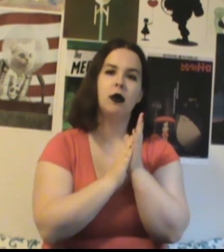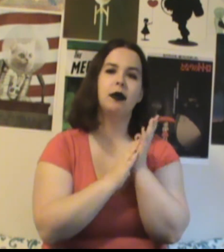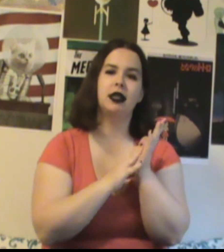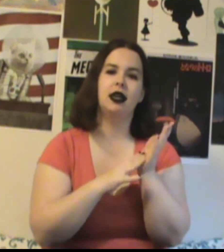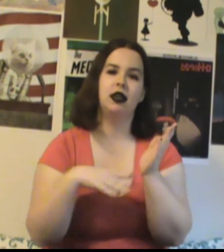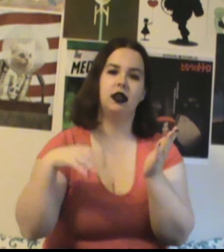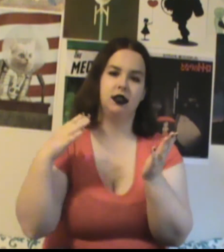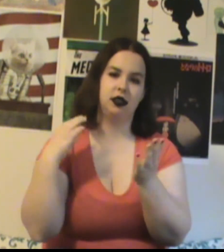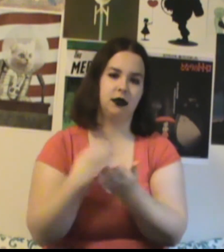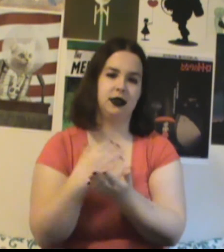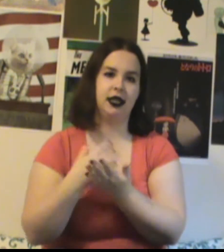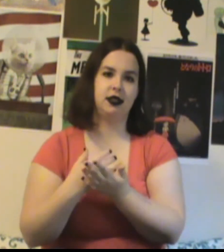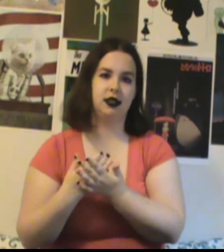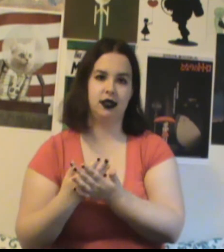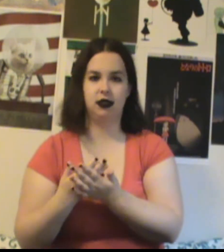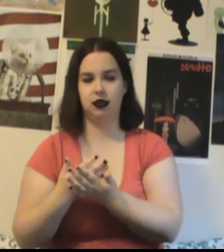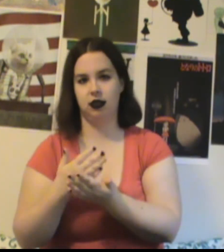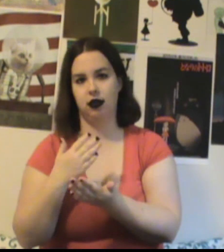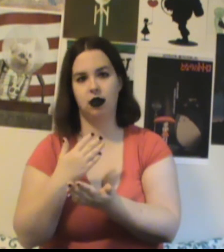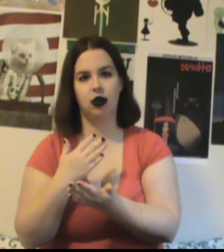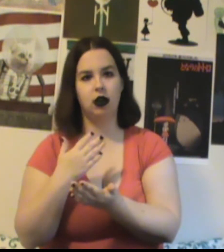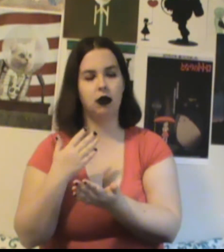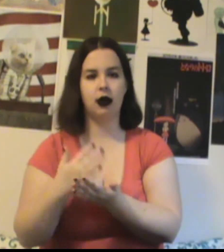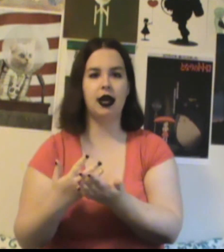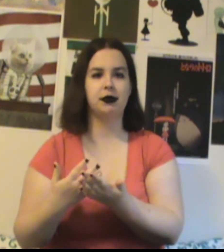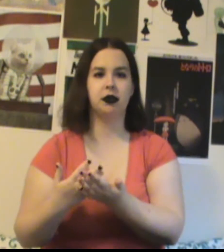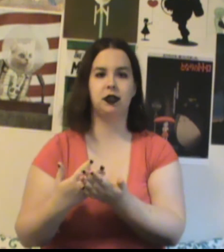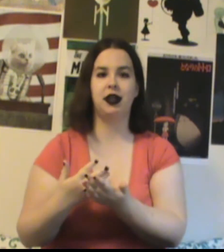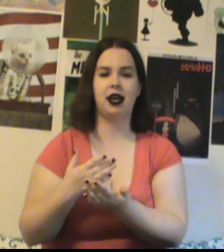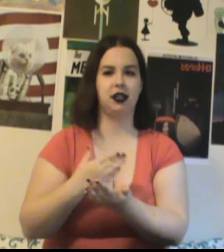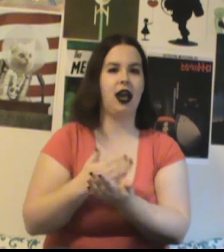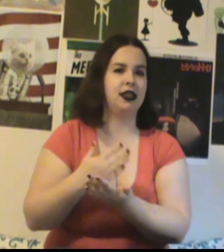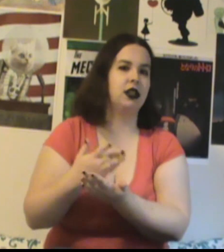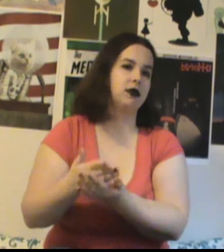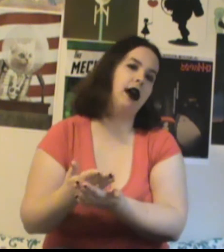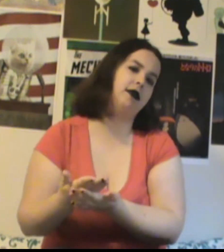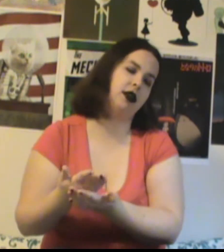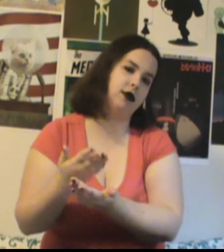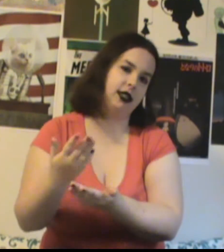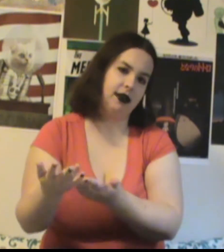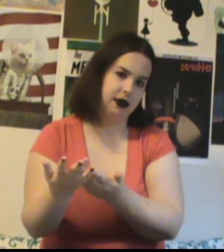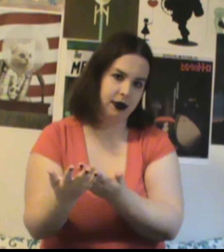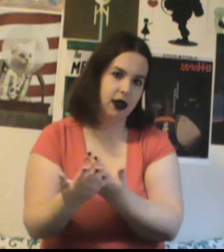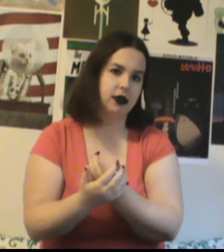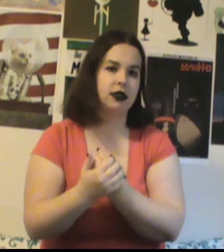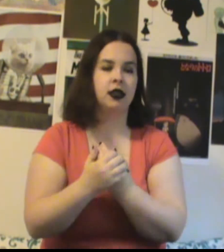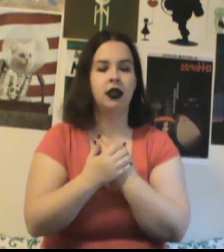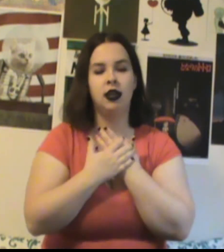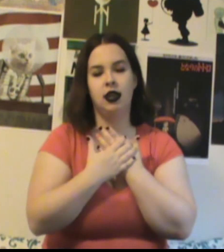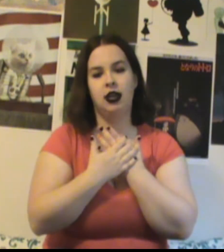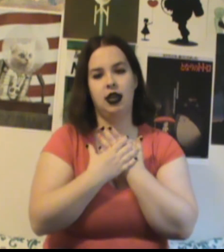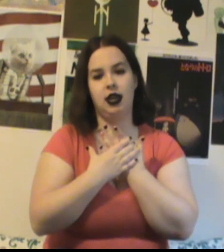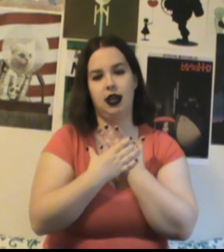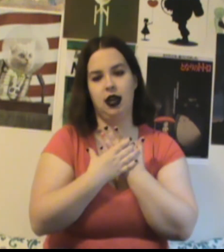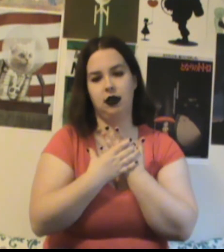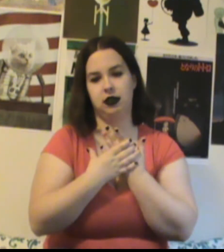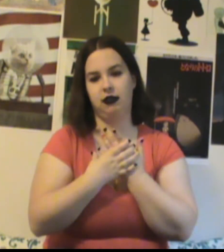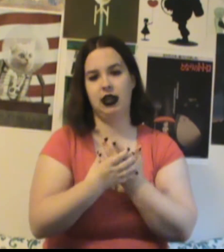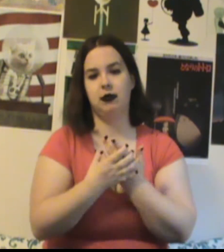But then circumstances arise where she actually has to drive to go and save someone else, and how she finally works